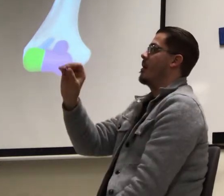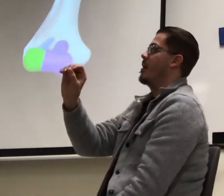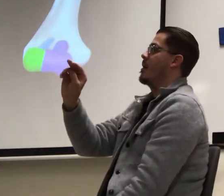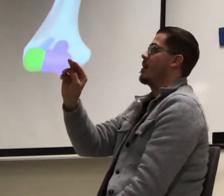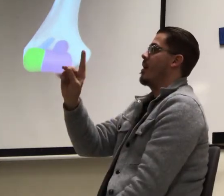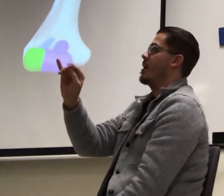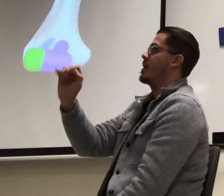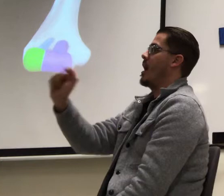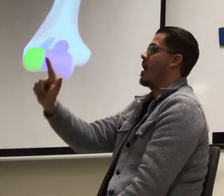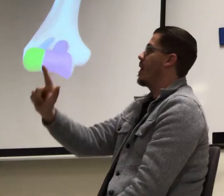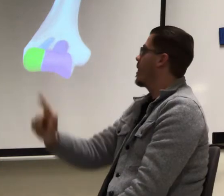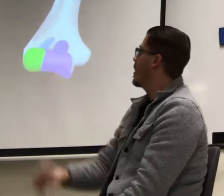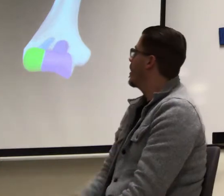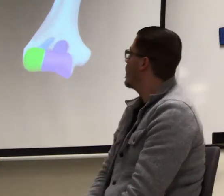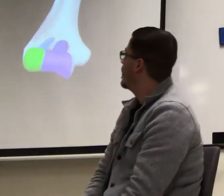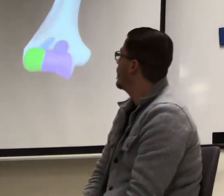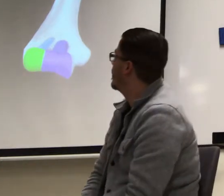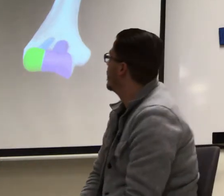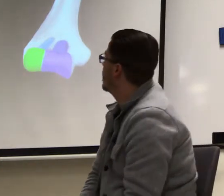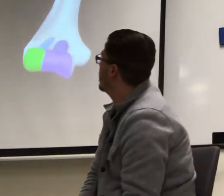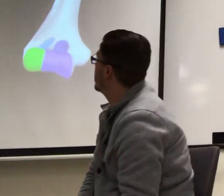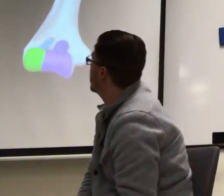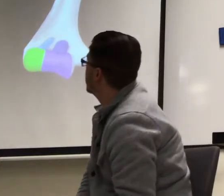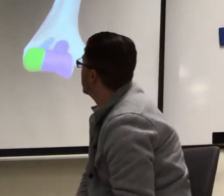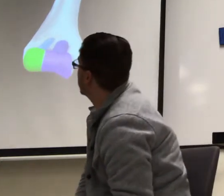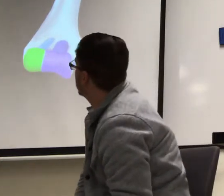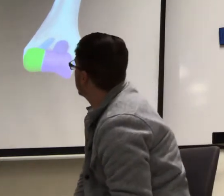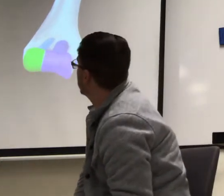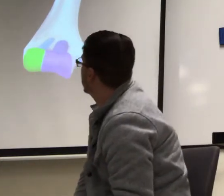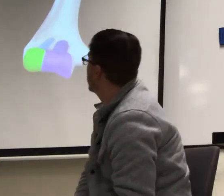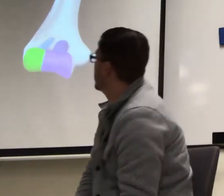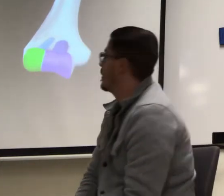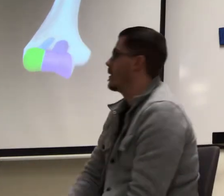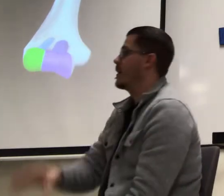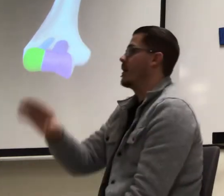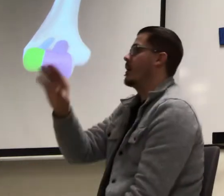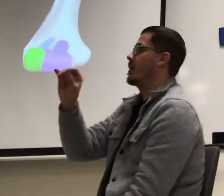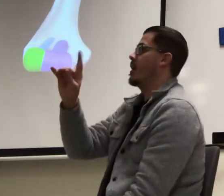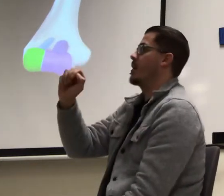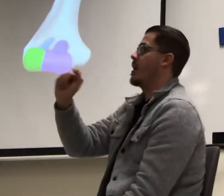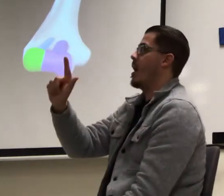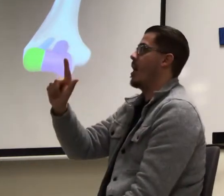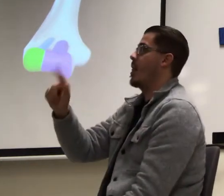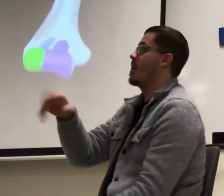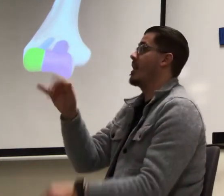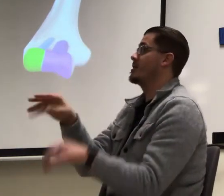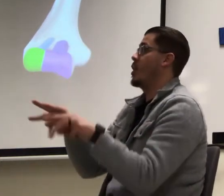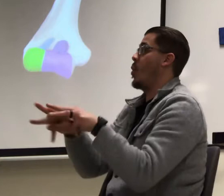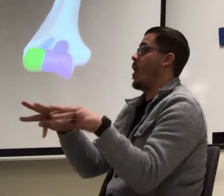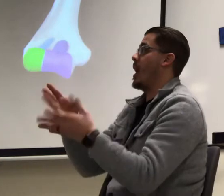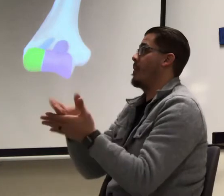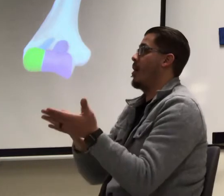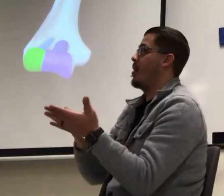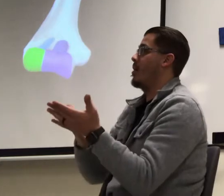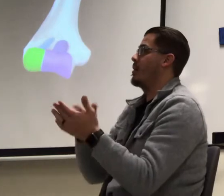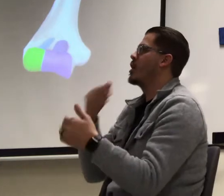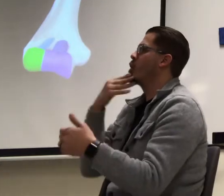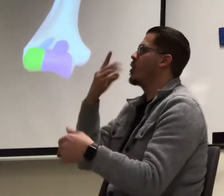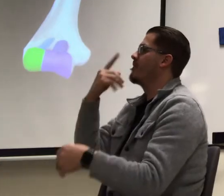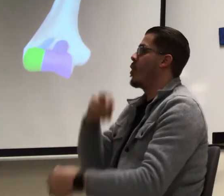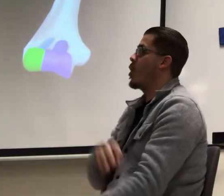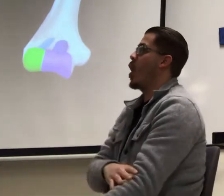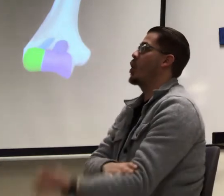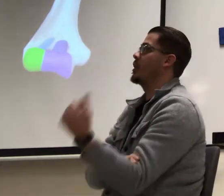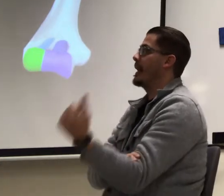like that, right? The condyles are the widened part, and in bones, the wide parts are good for